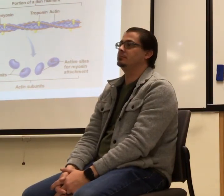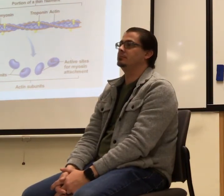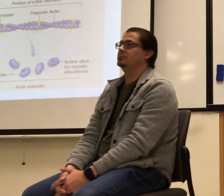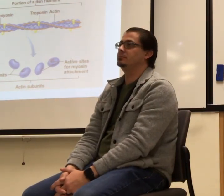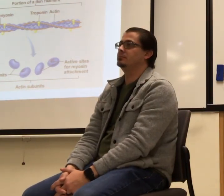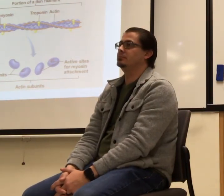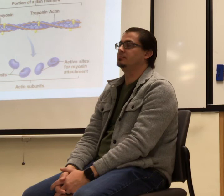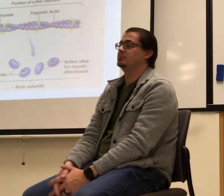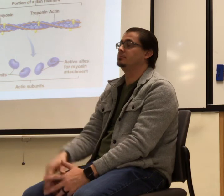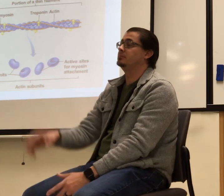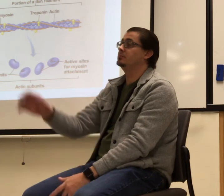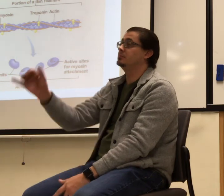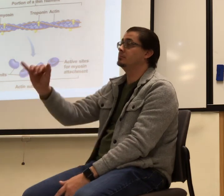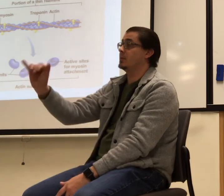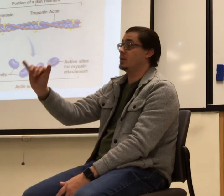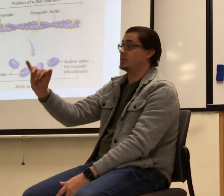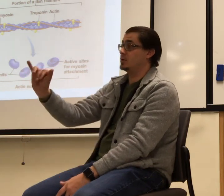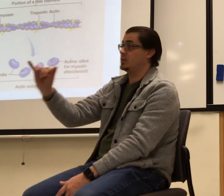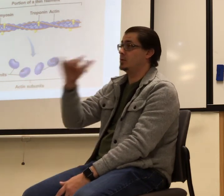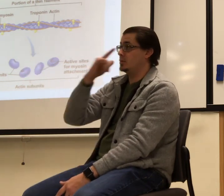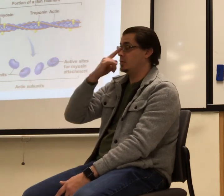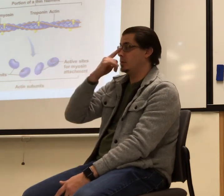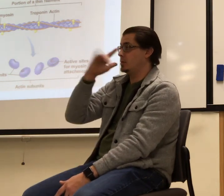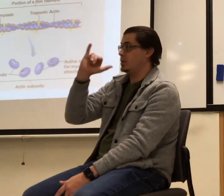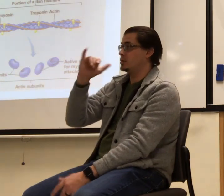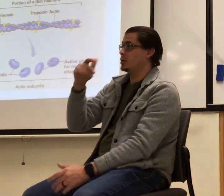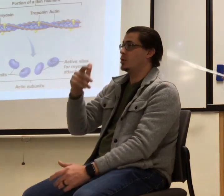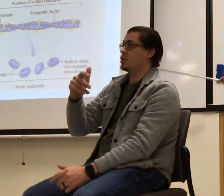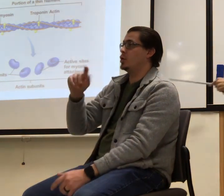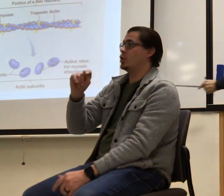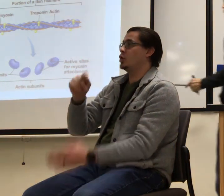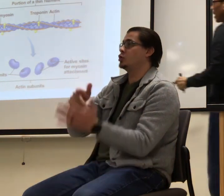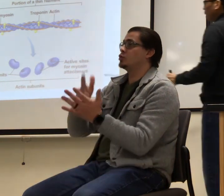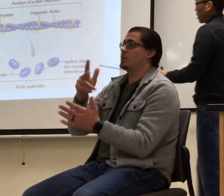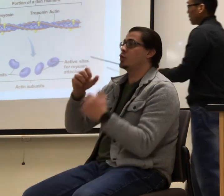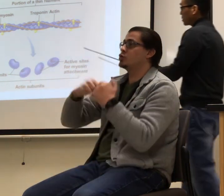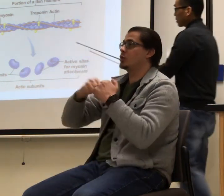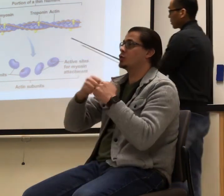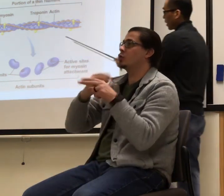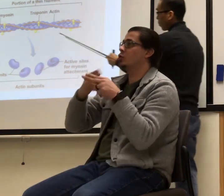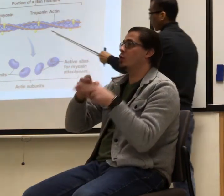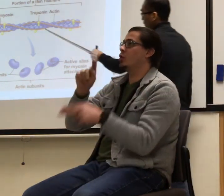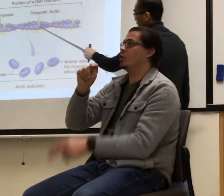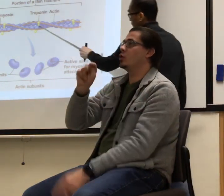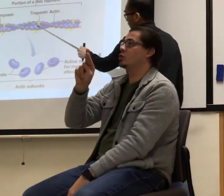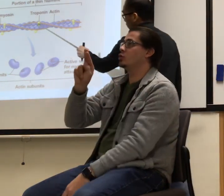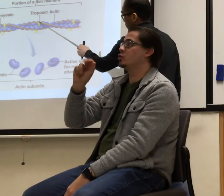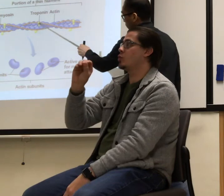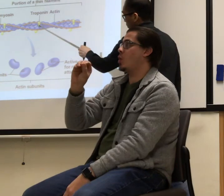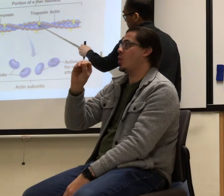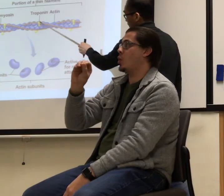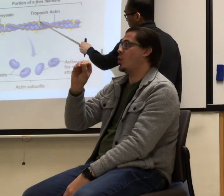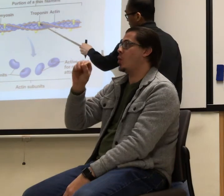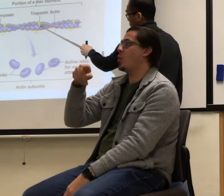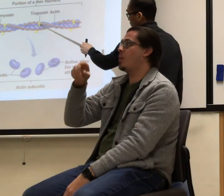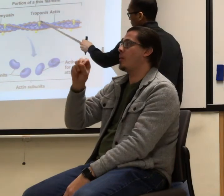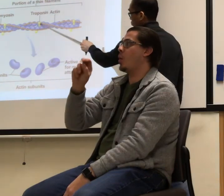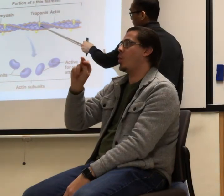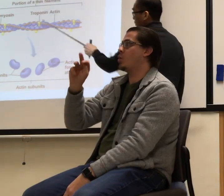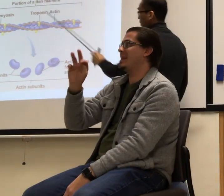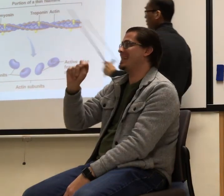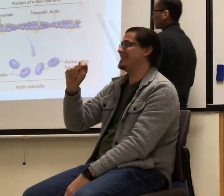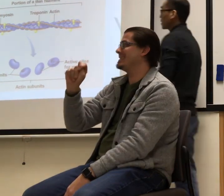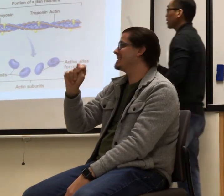The other thing is a triple structure called troponin. This little yellow thing right there. There's 3 subunits